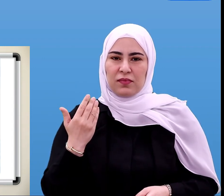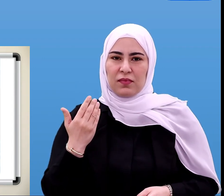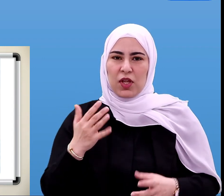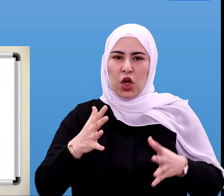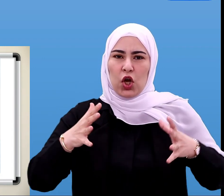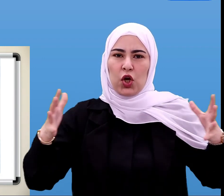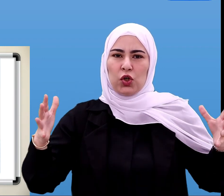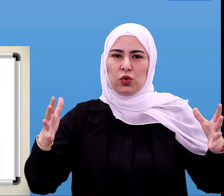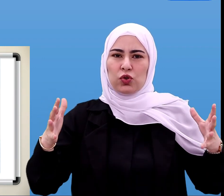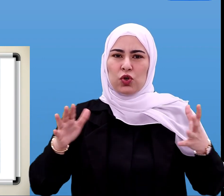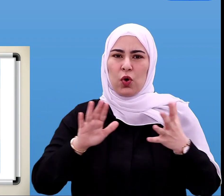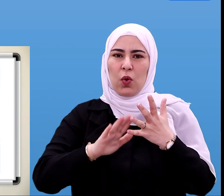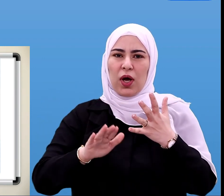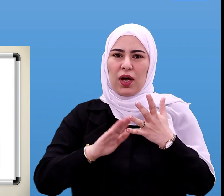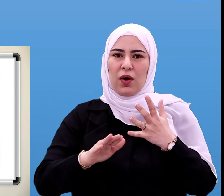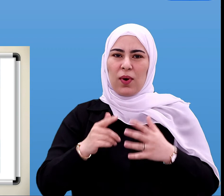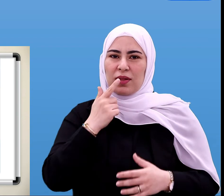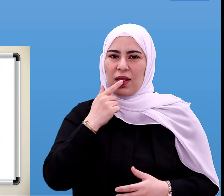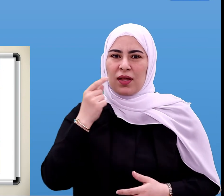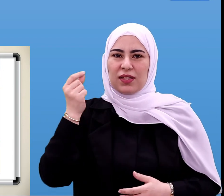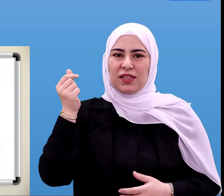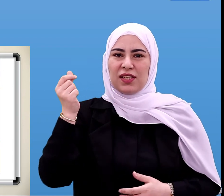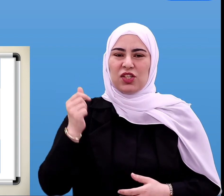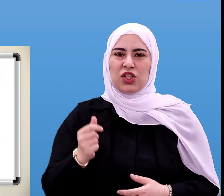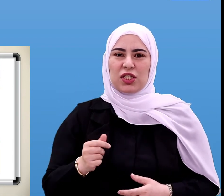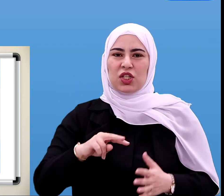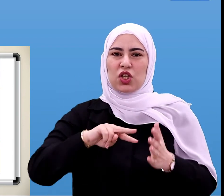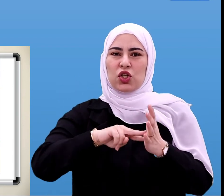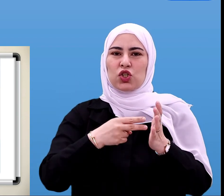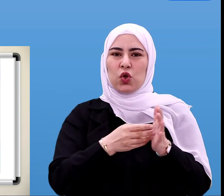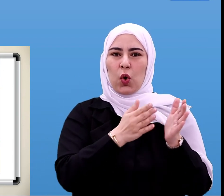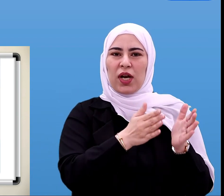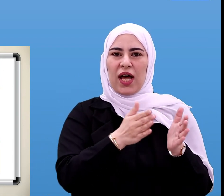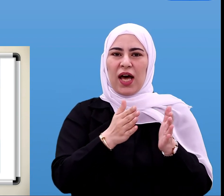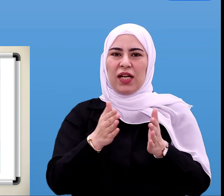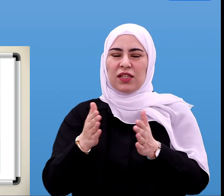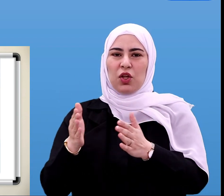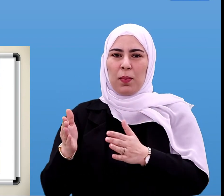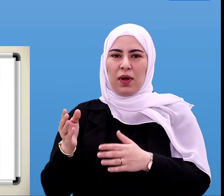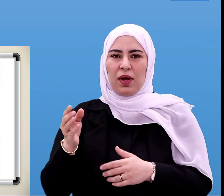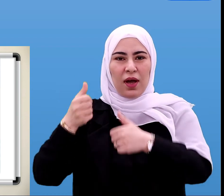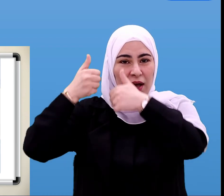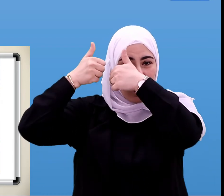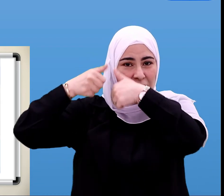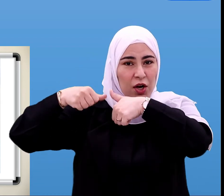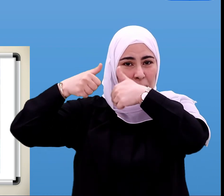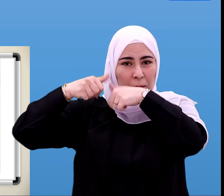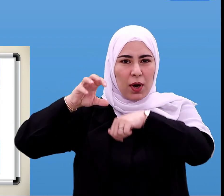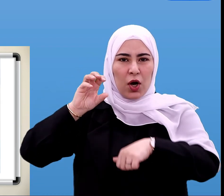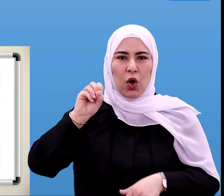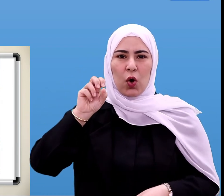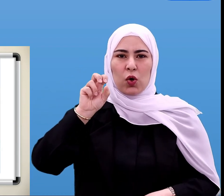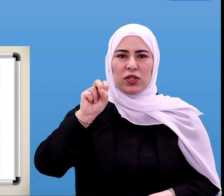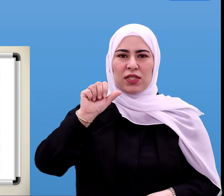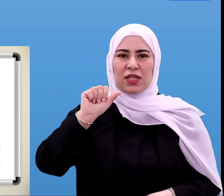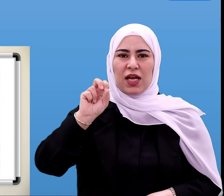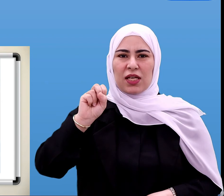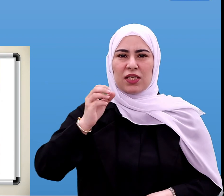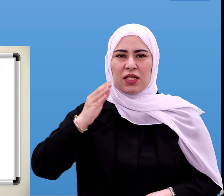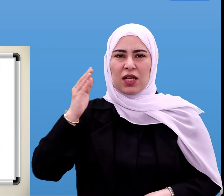these adjectives in order? Remember, osas comp. Opinion, size,